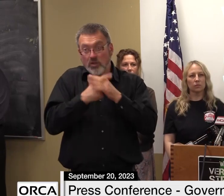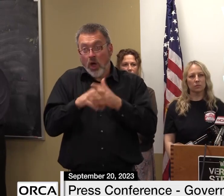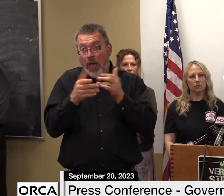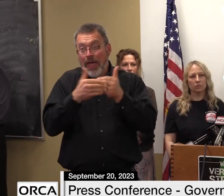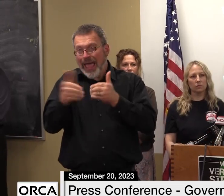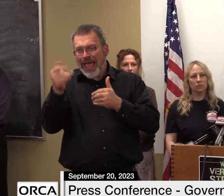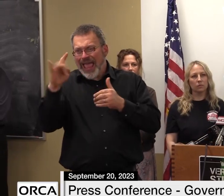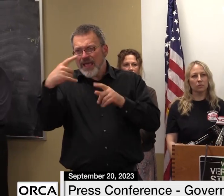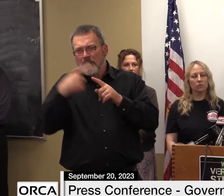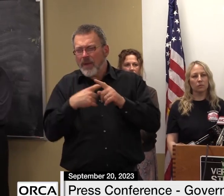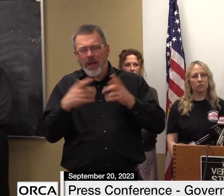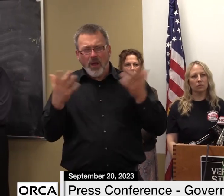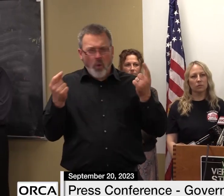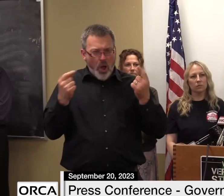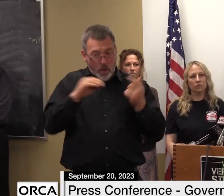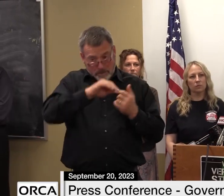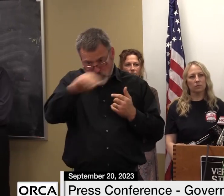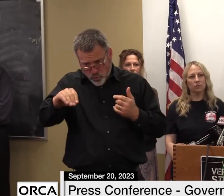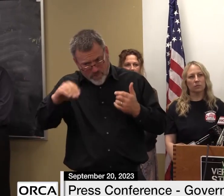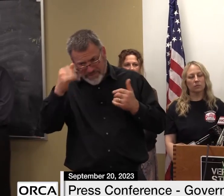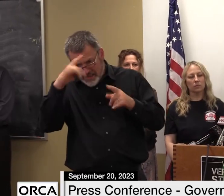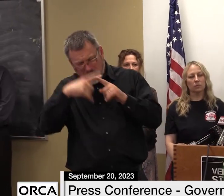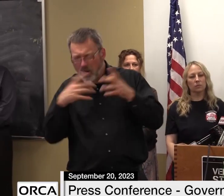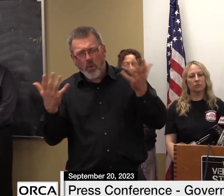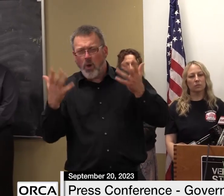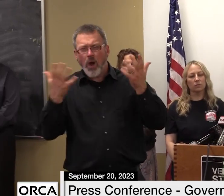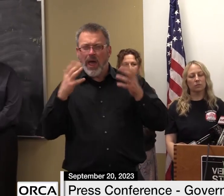Is that correct? It's 18 months from date of declaration.